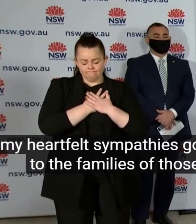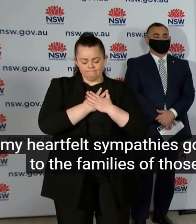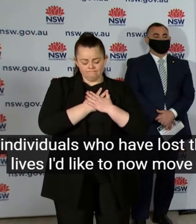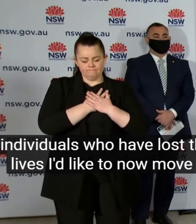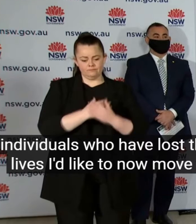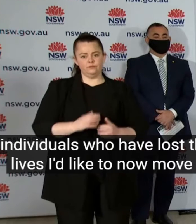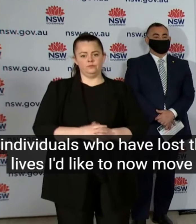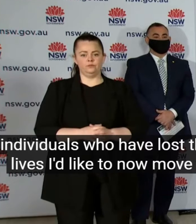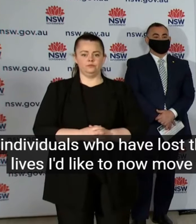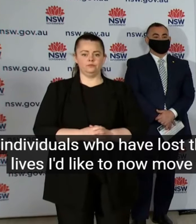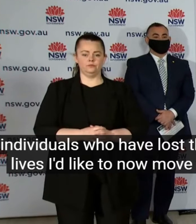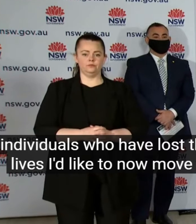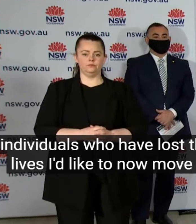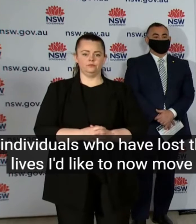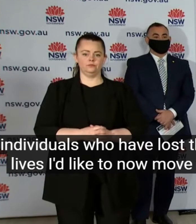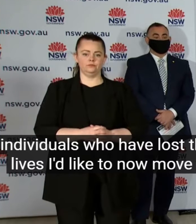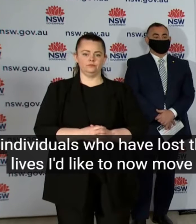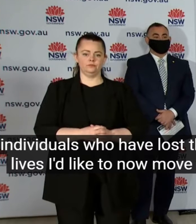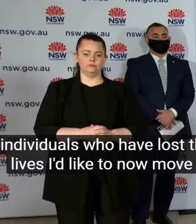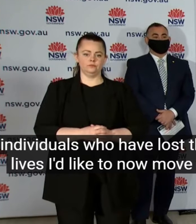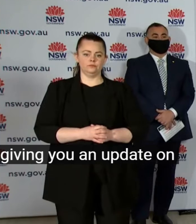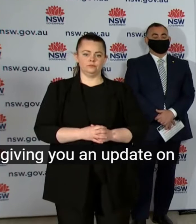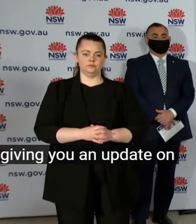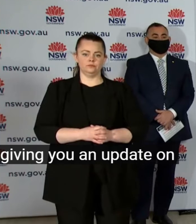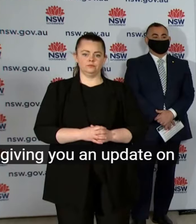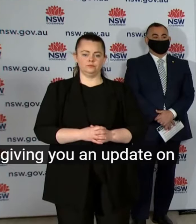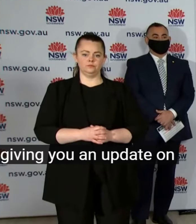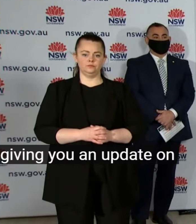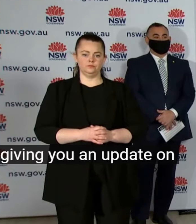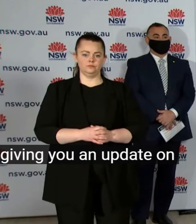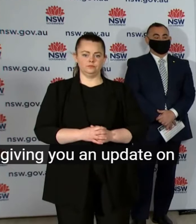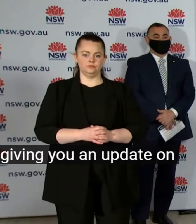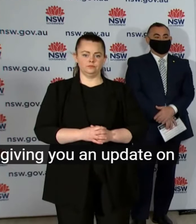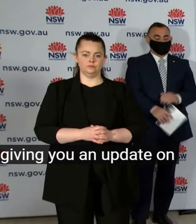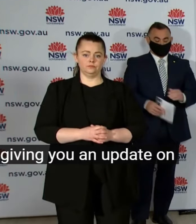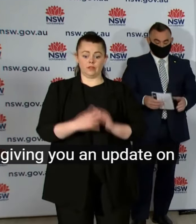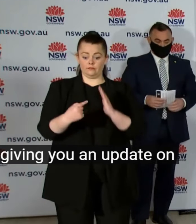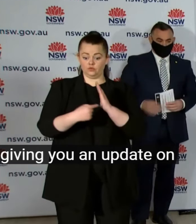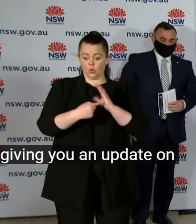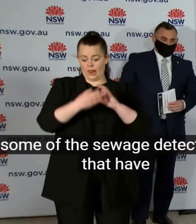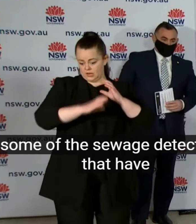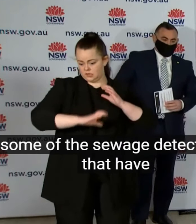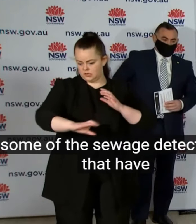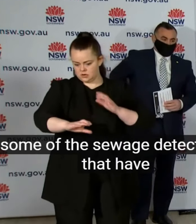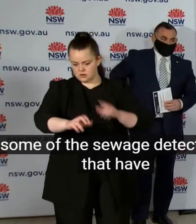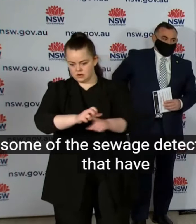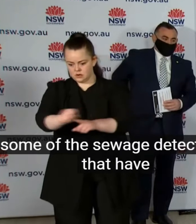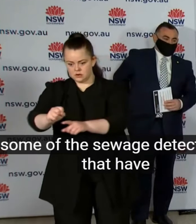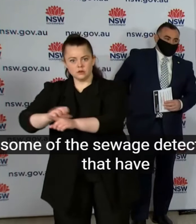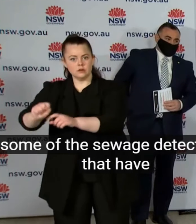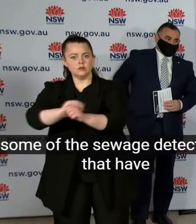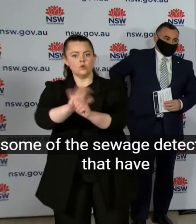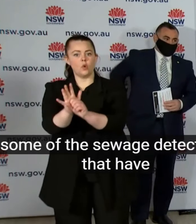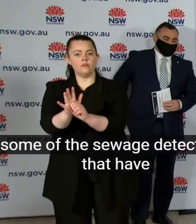I'd like to now move to giving you an update on some of the sewage detections that have occurred.